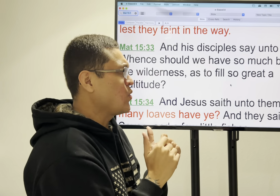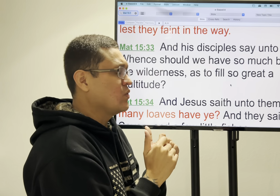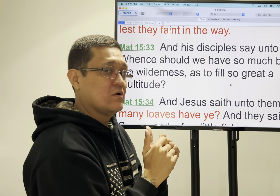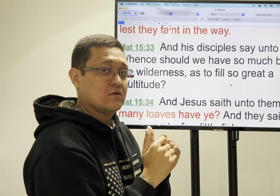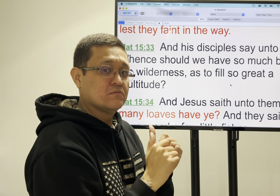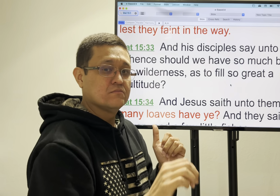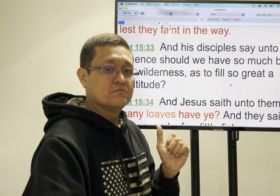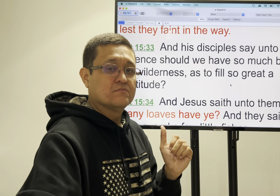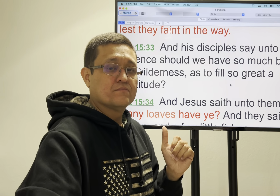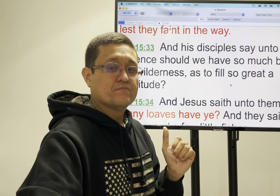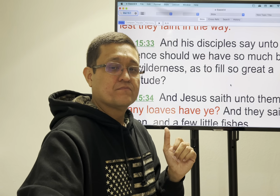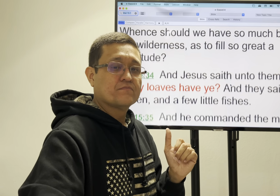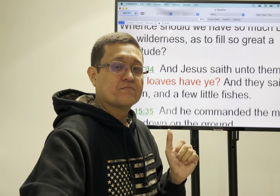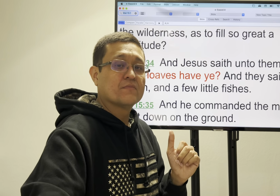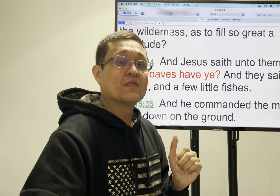How, Lord?